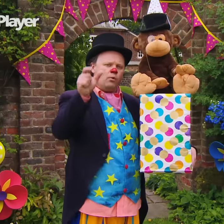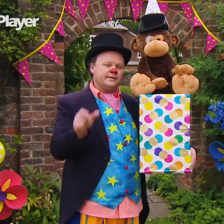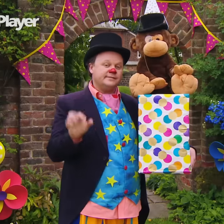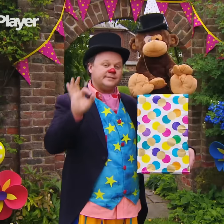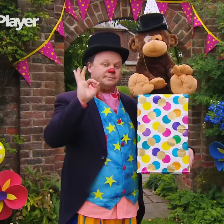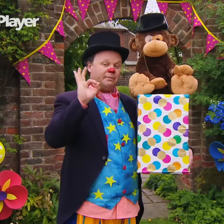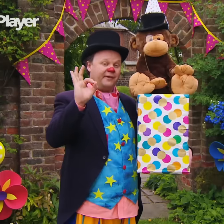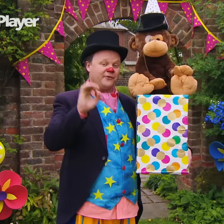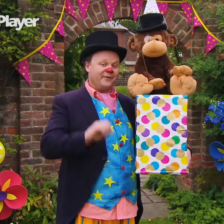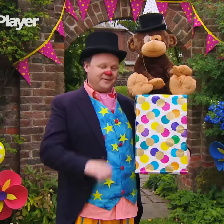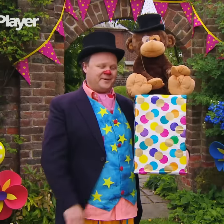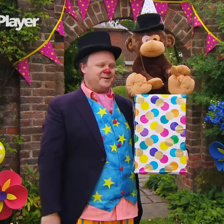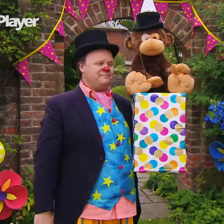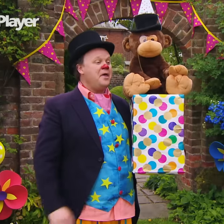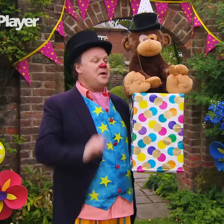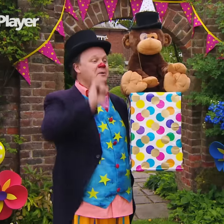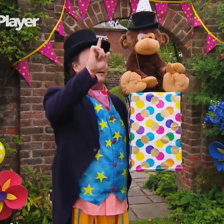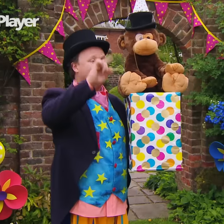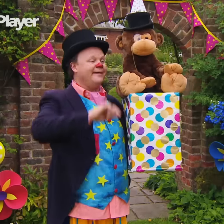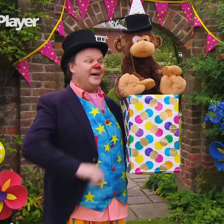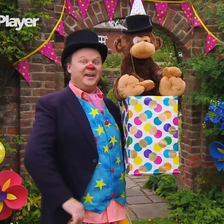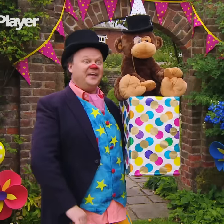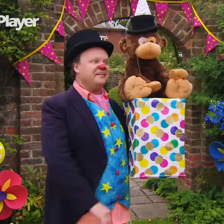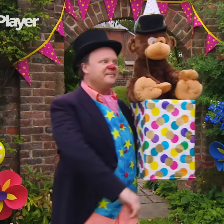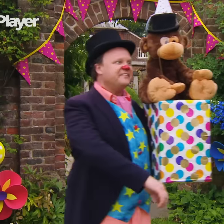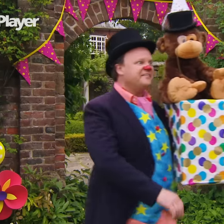someone special. Hello.